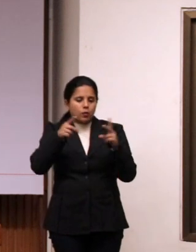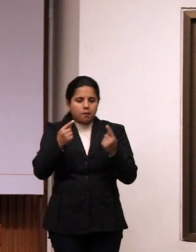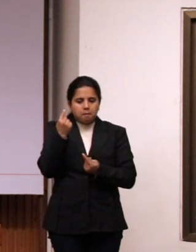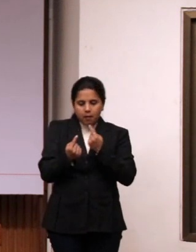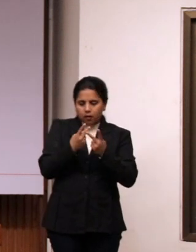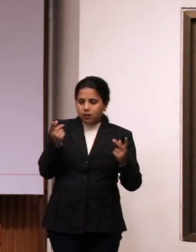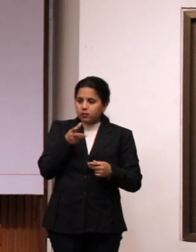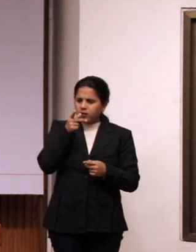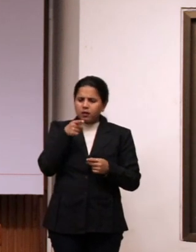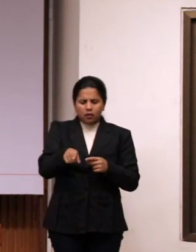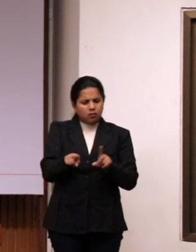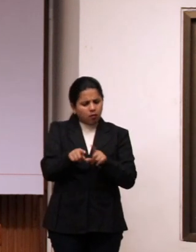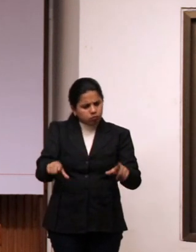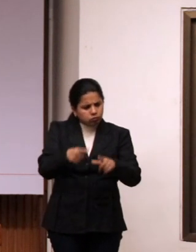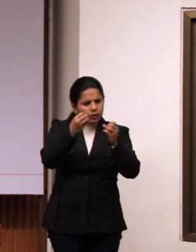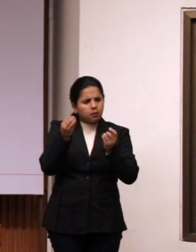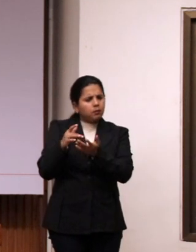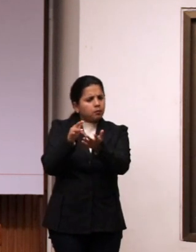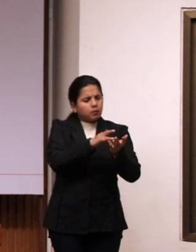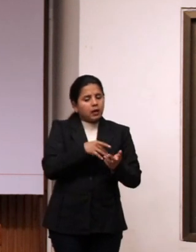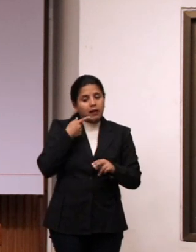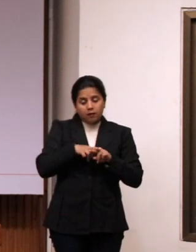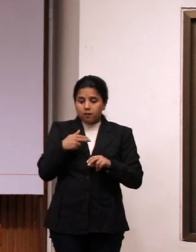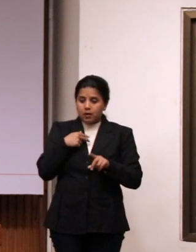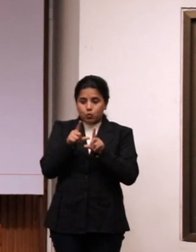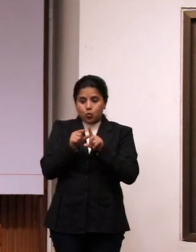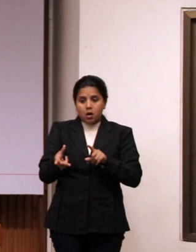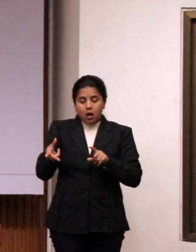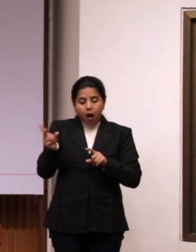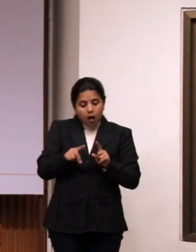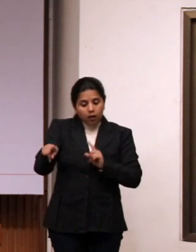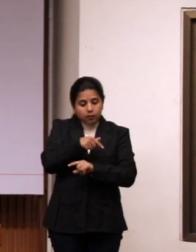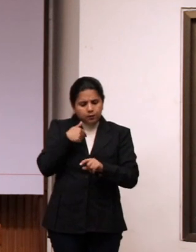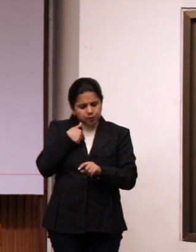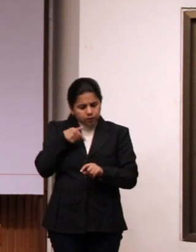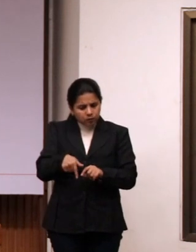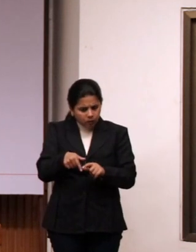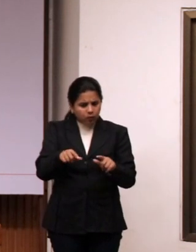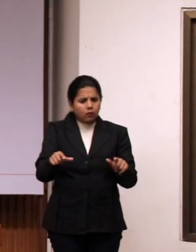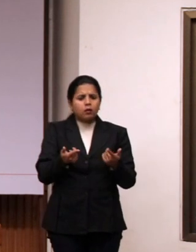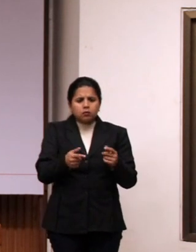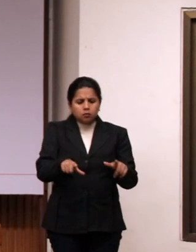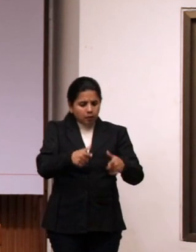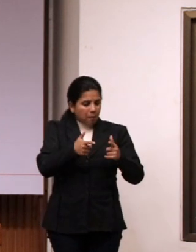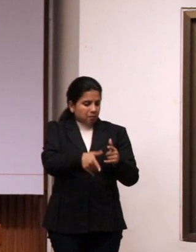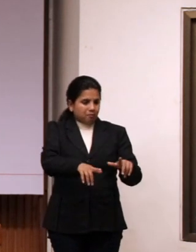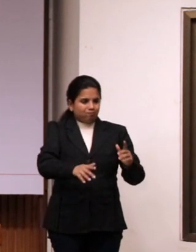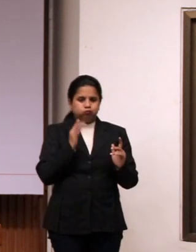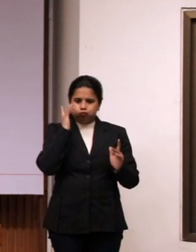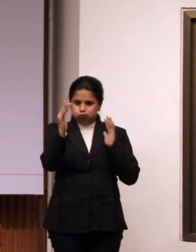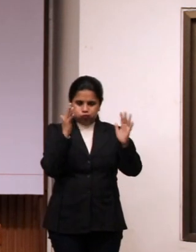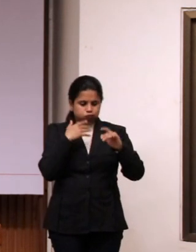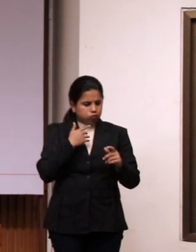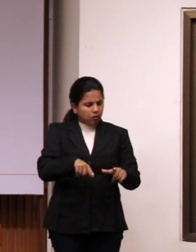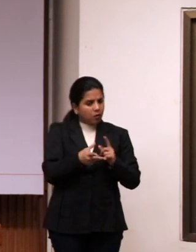does this kind of plantations in some places, when you do afforestation, so is there any example where yes. we can say that, you know, this has caused